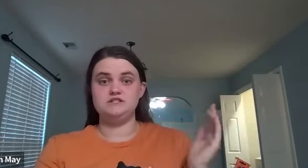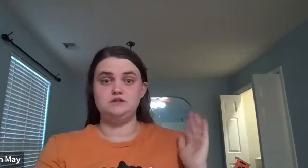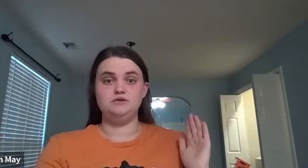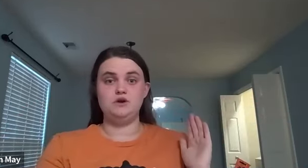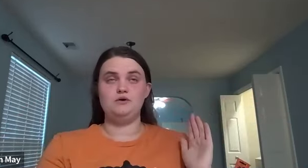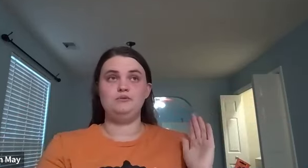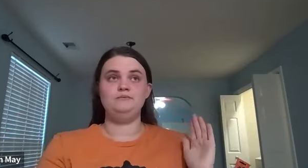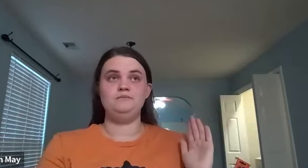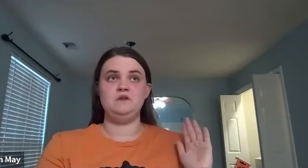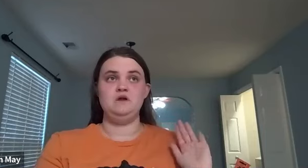you go,